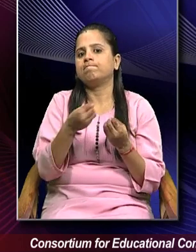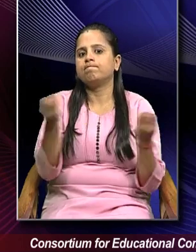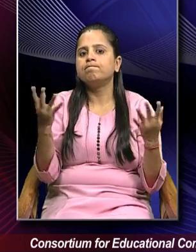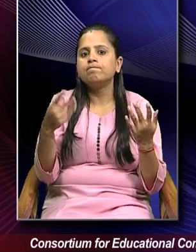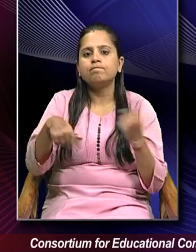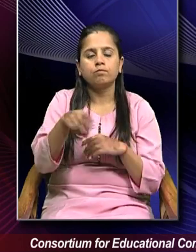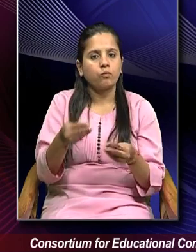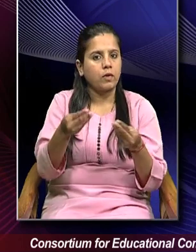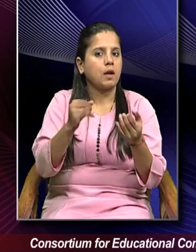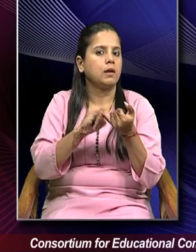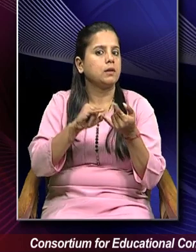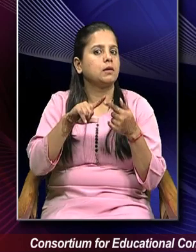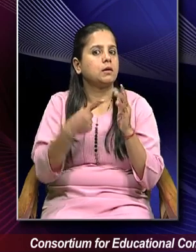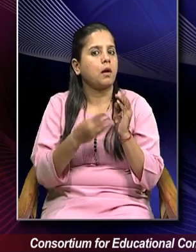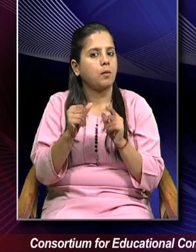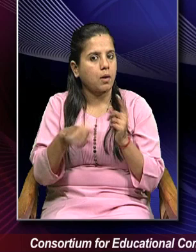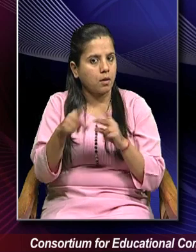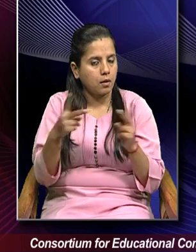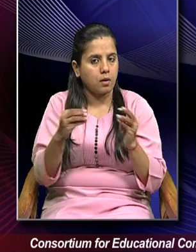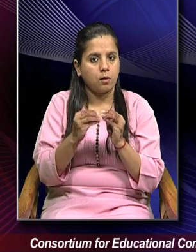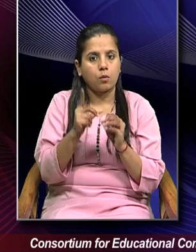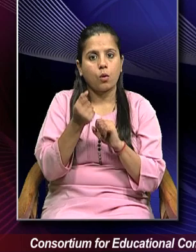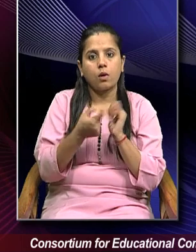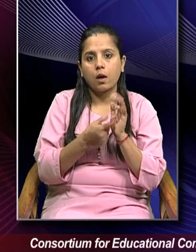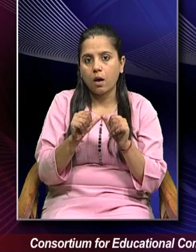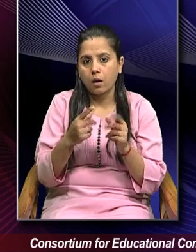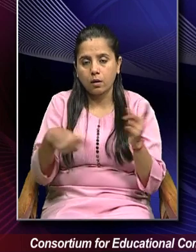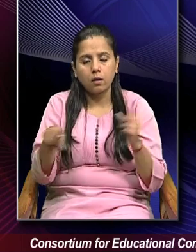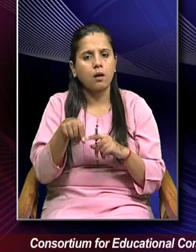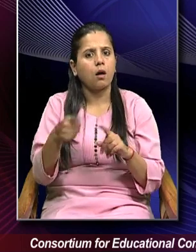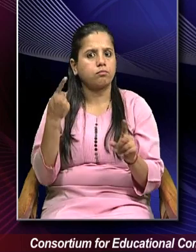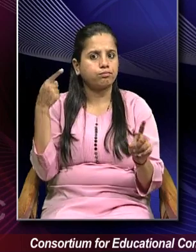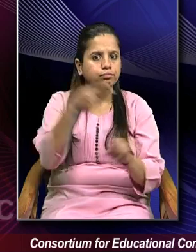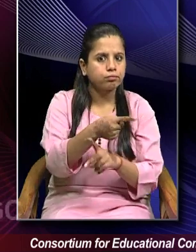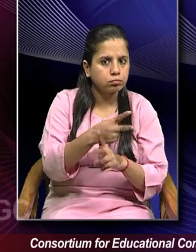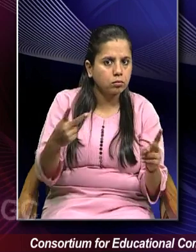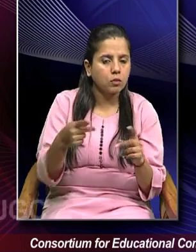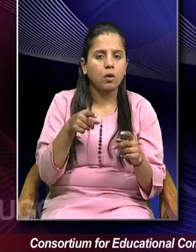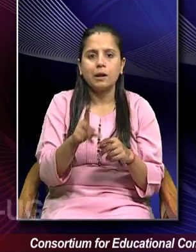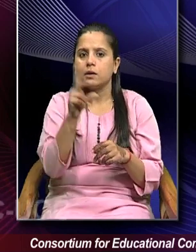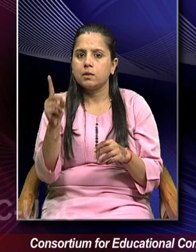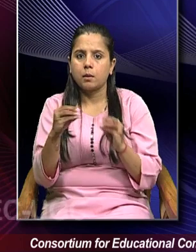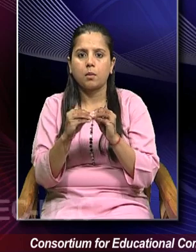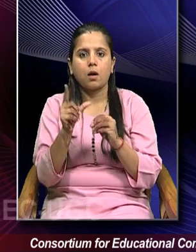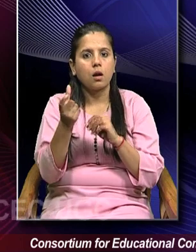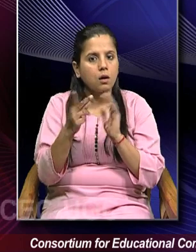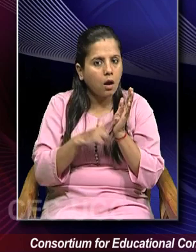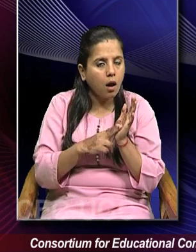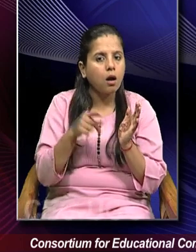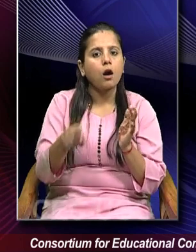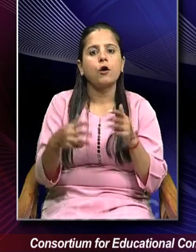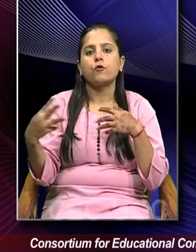was given to Serbia. And how Bulgaria attacked Serbia, starting the Second Balkan War in